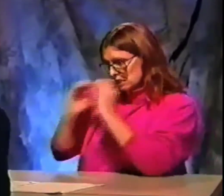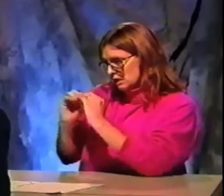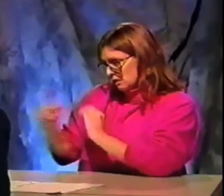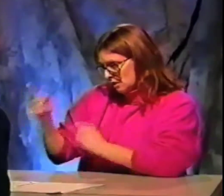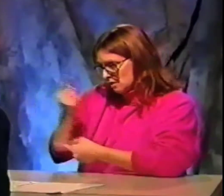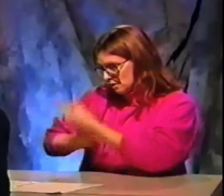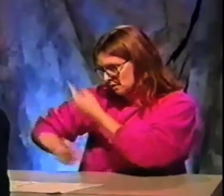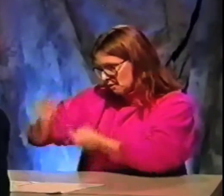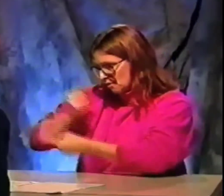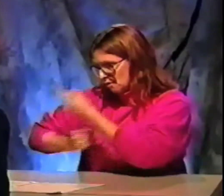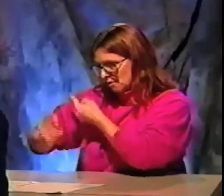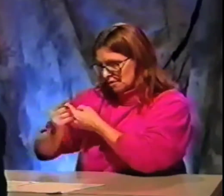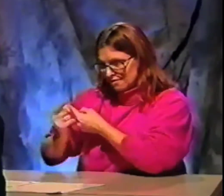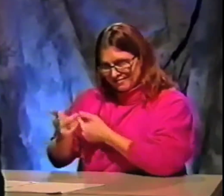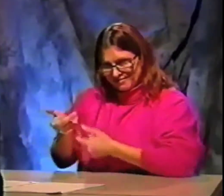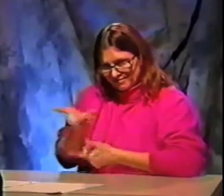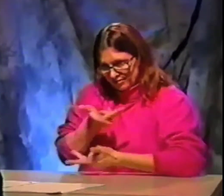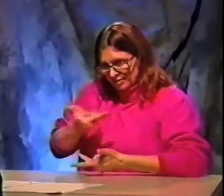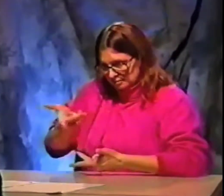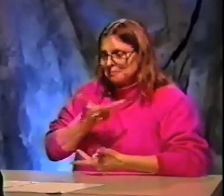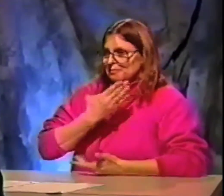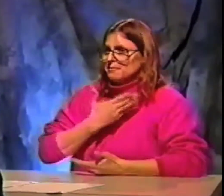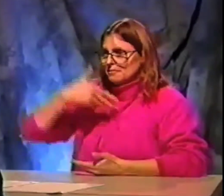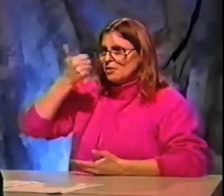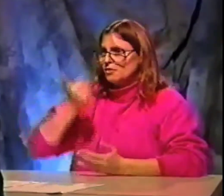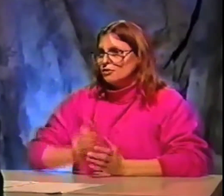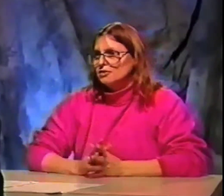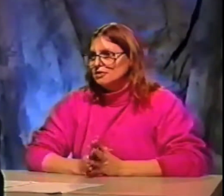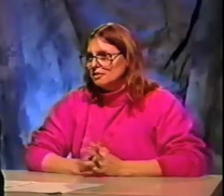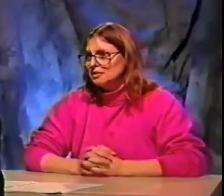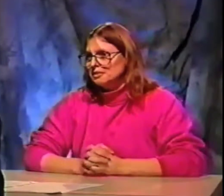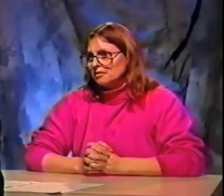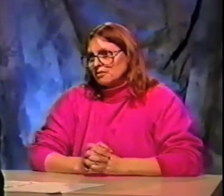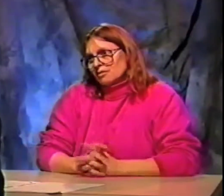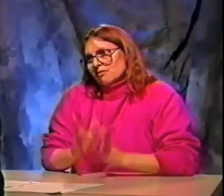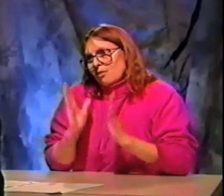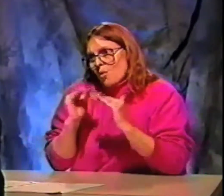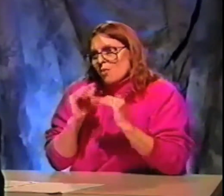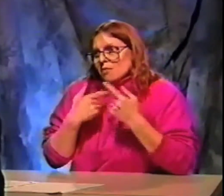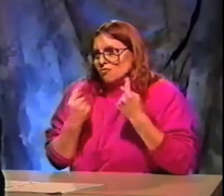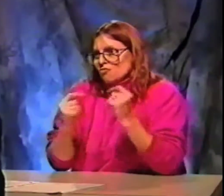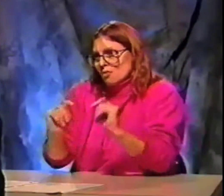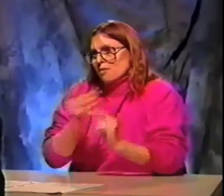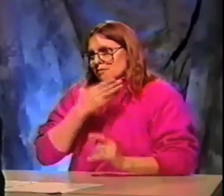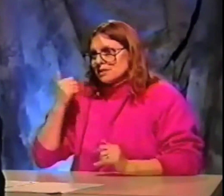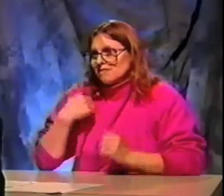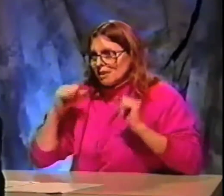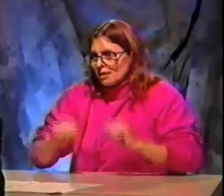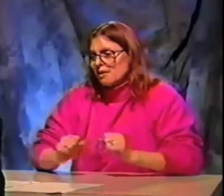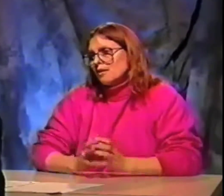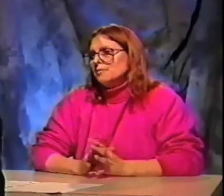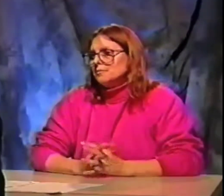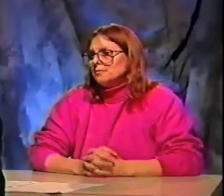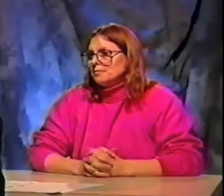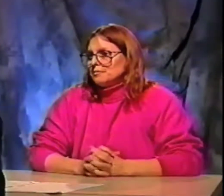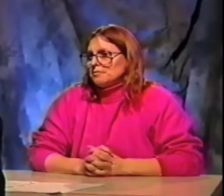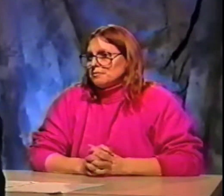help me communicate with others. I had like a best friend to help me communicate, and that really, really helped me. Mm-hmm.